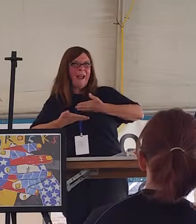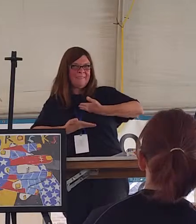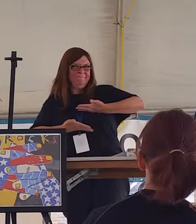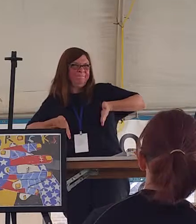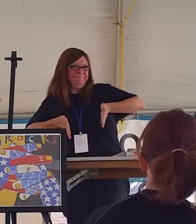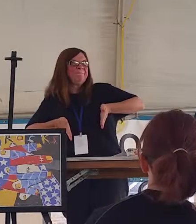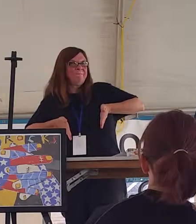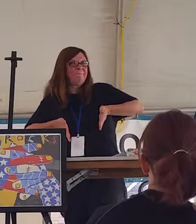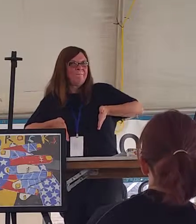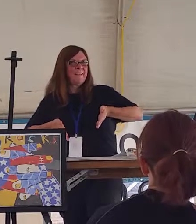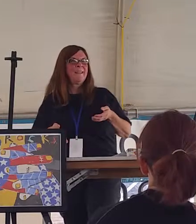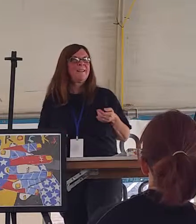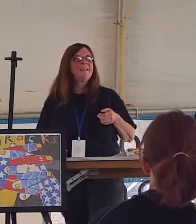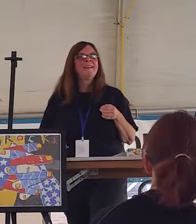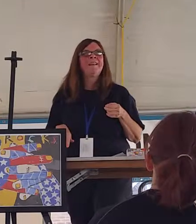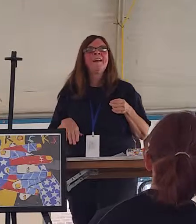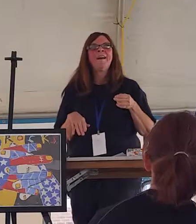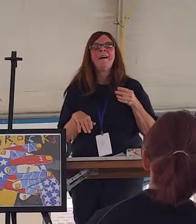to show my FM box that I wore around my neck.